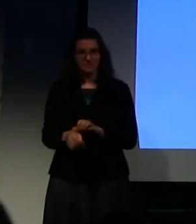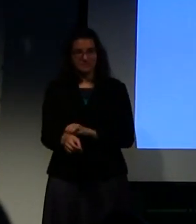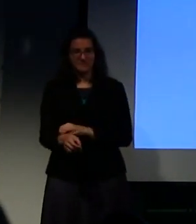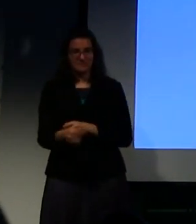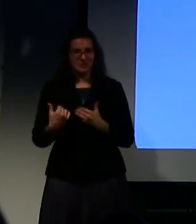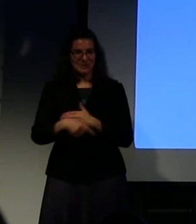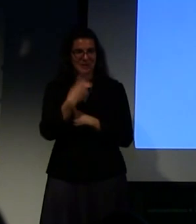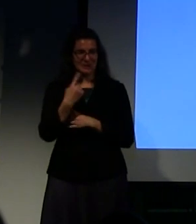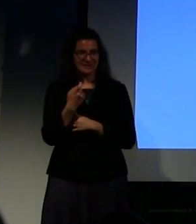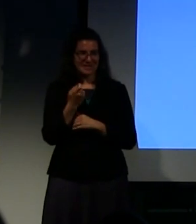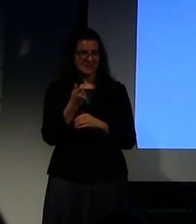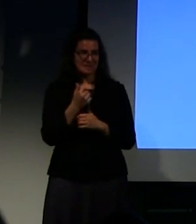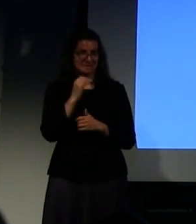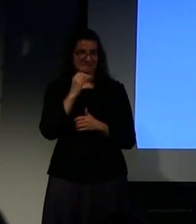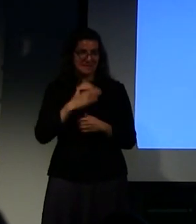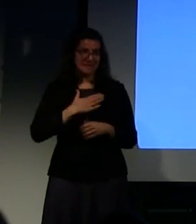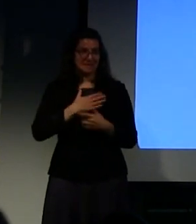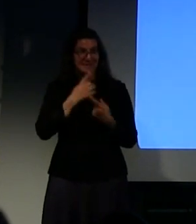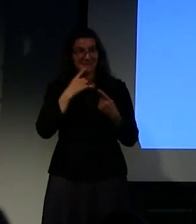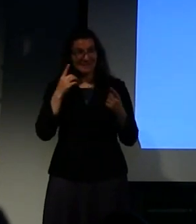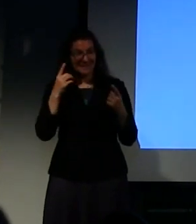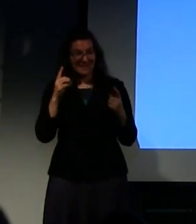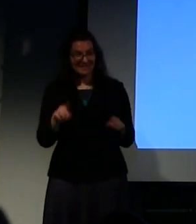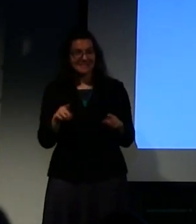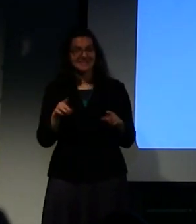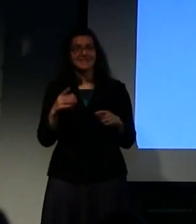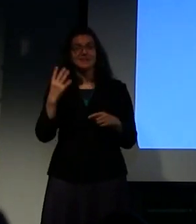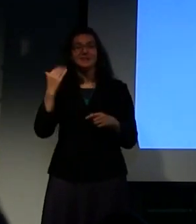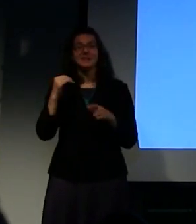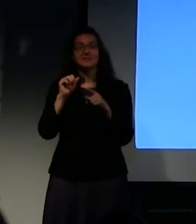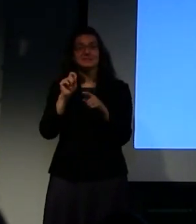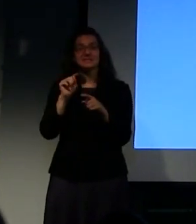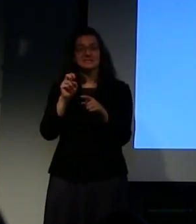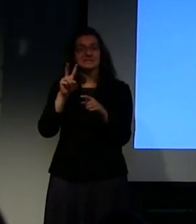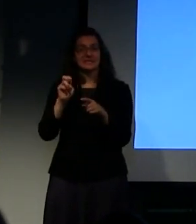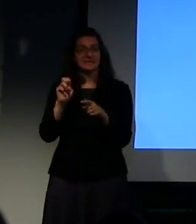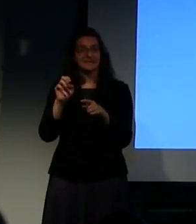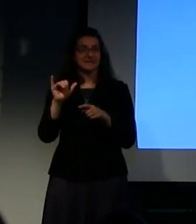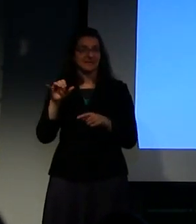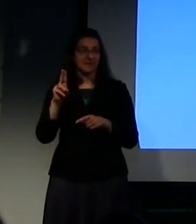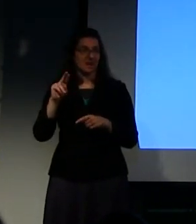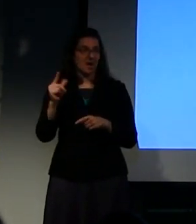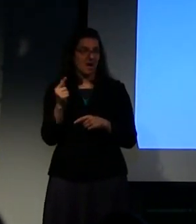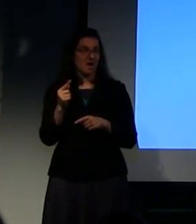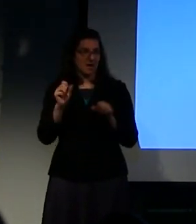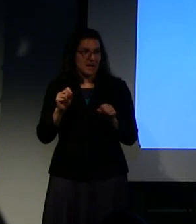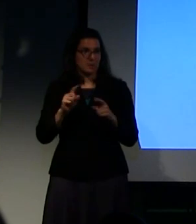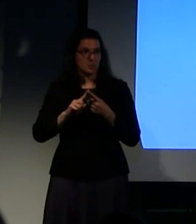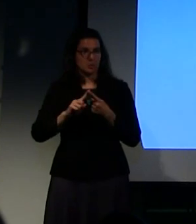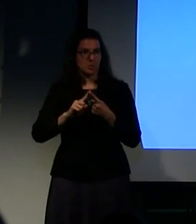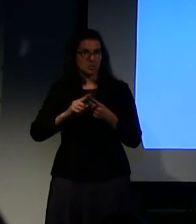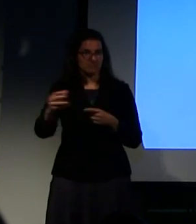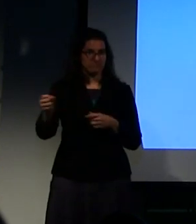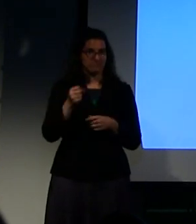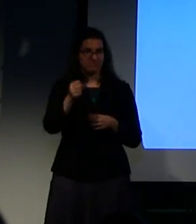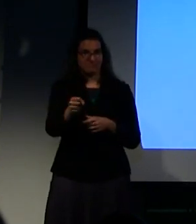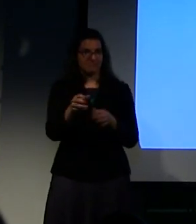Today was a little bit of a happy accident, as Steve Young was able to get an interpreter here.